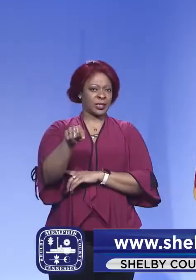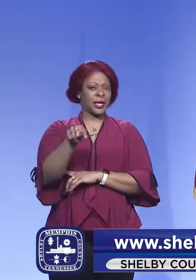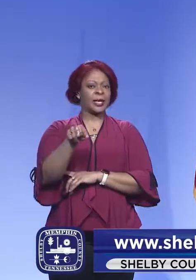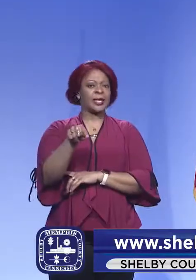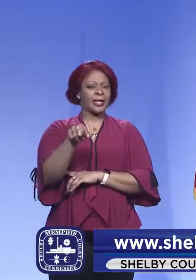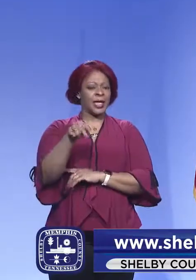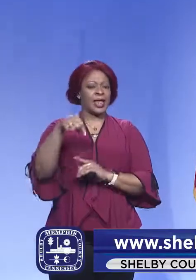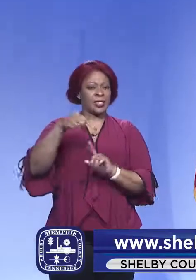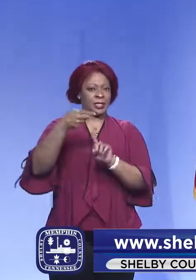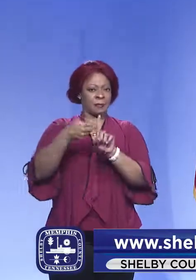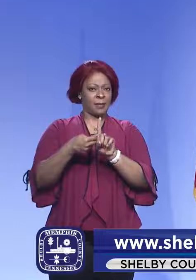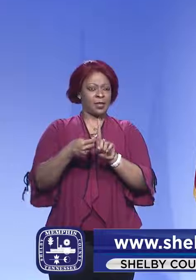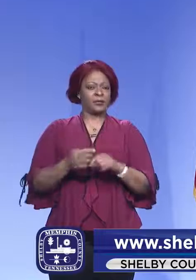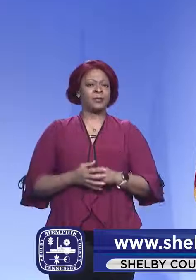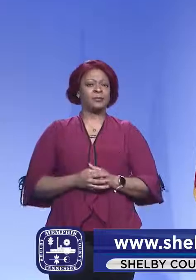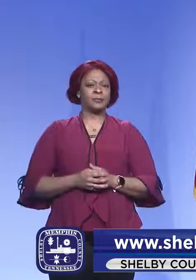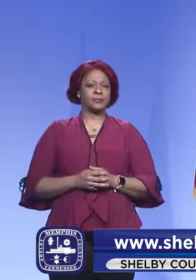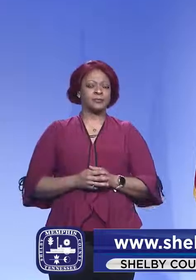of this month.